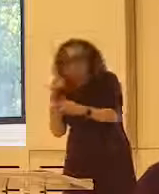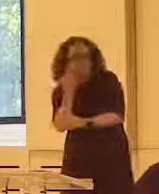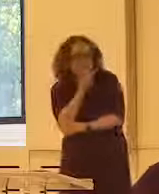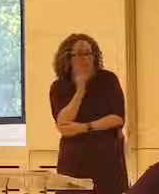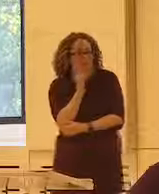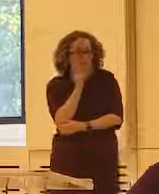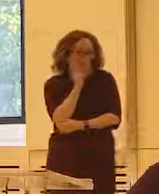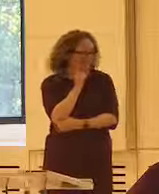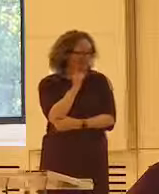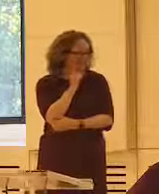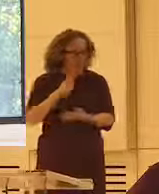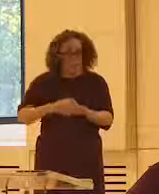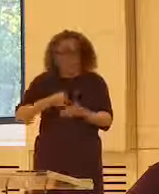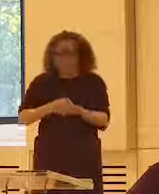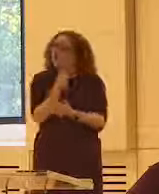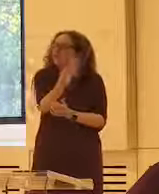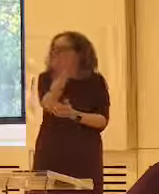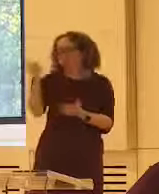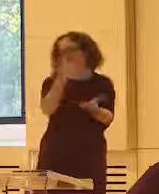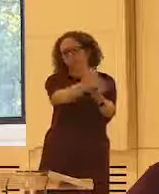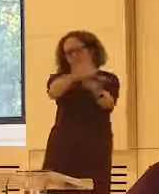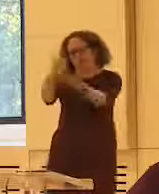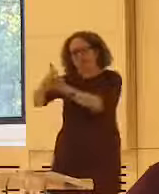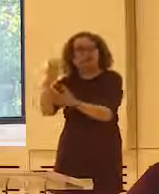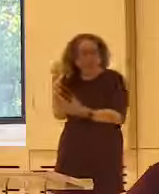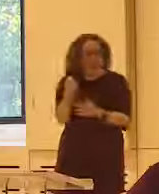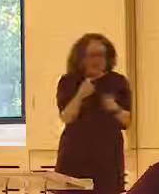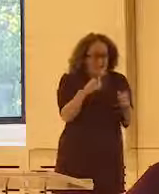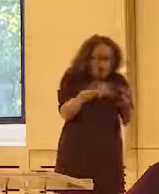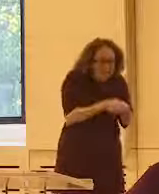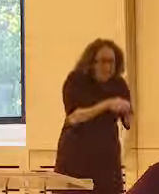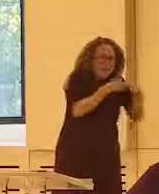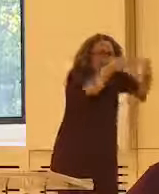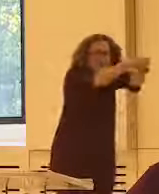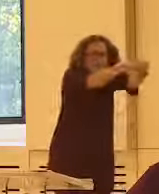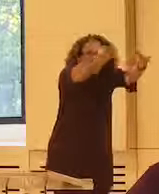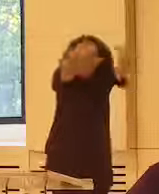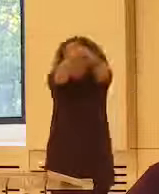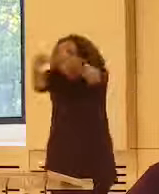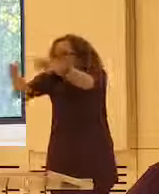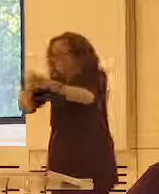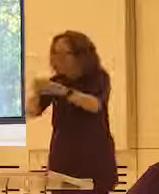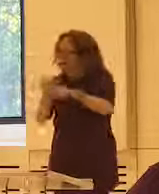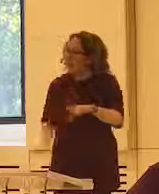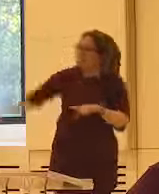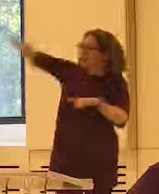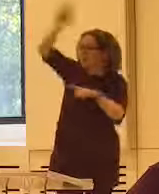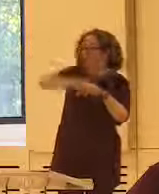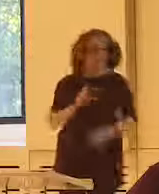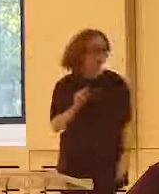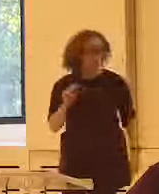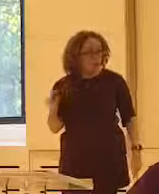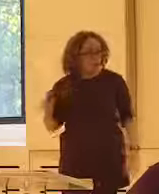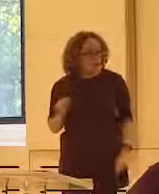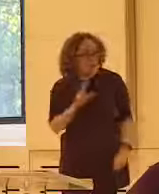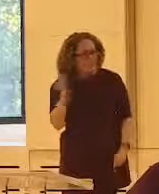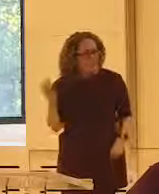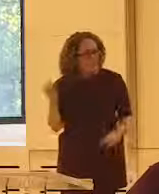community mental health team? It's difficult. There are some little pockets of services, but